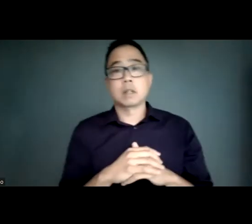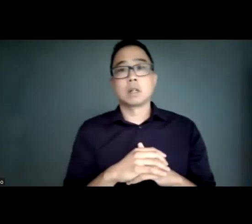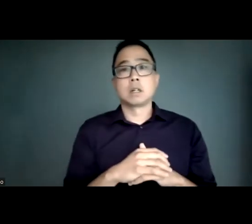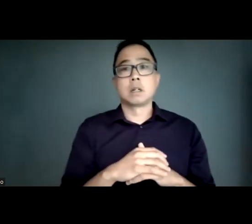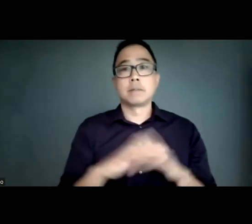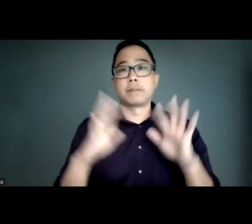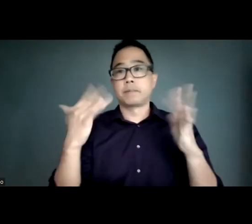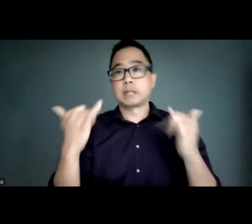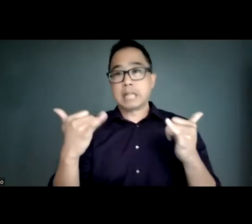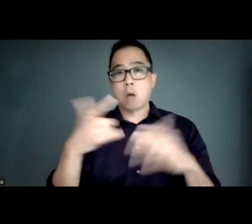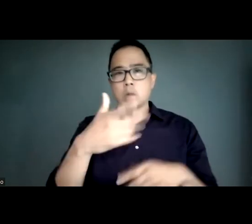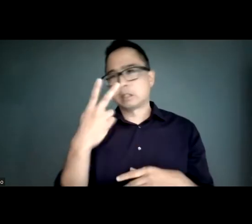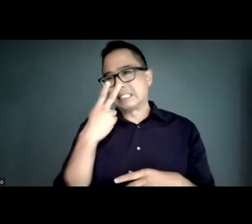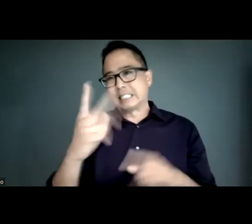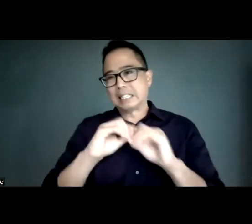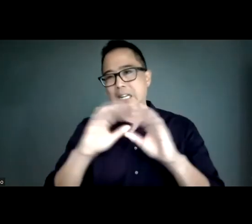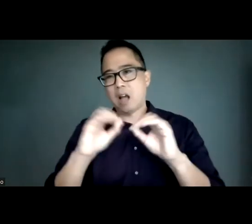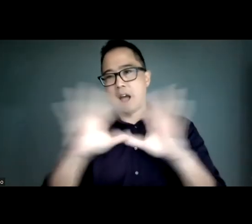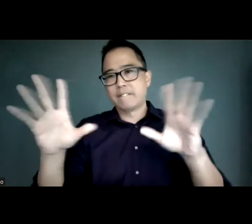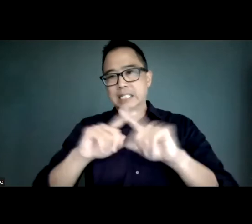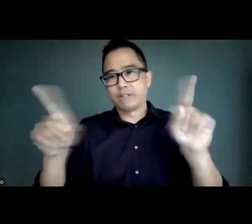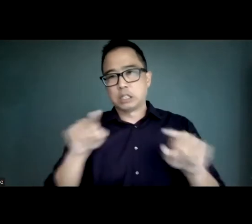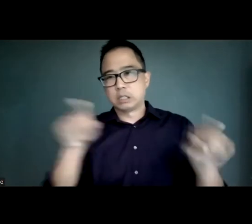to an endemic.